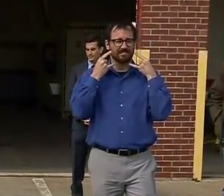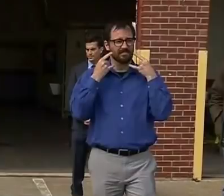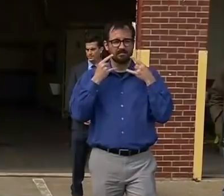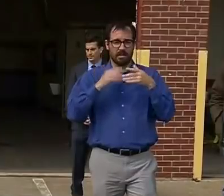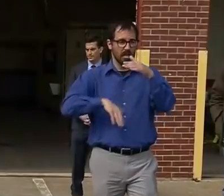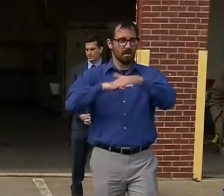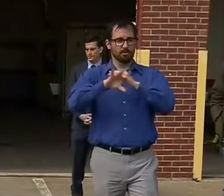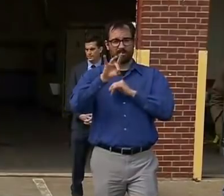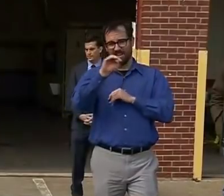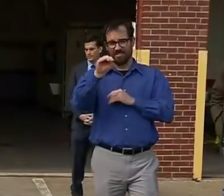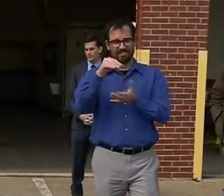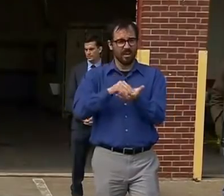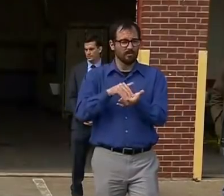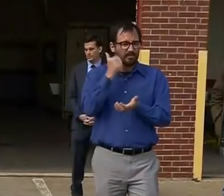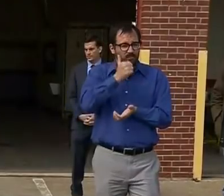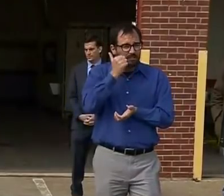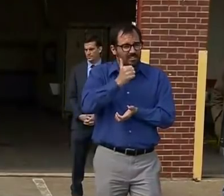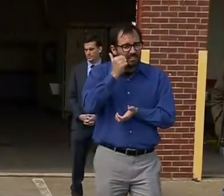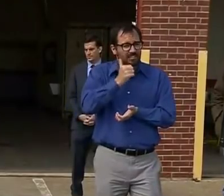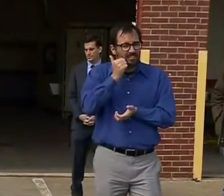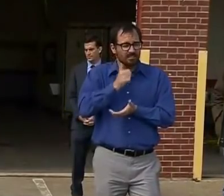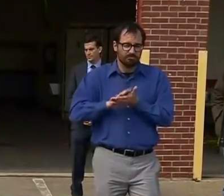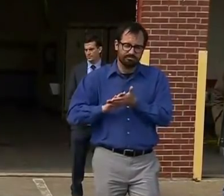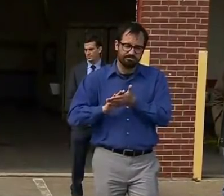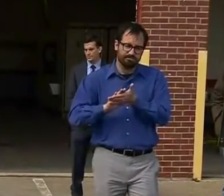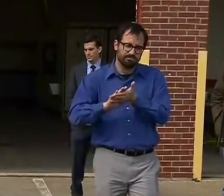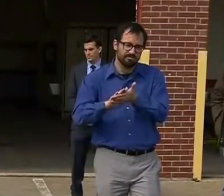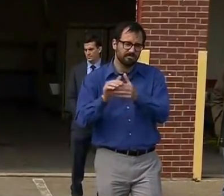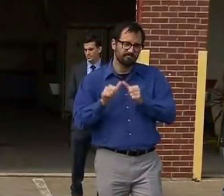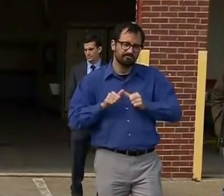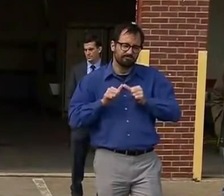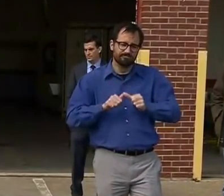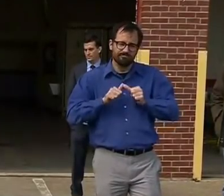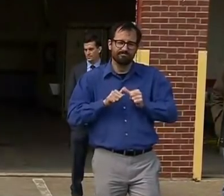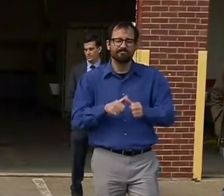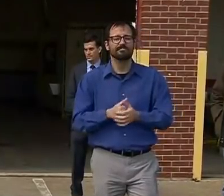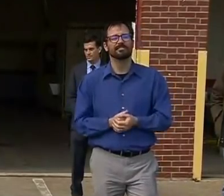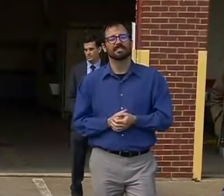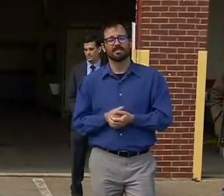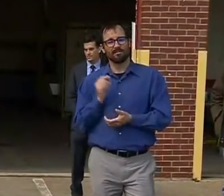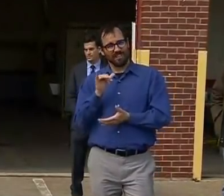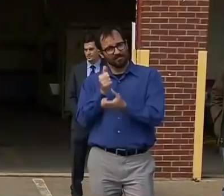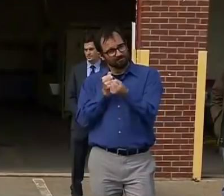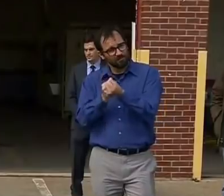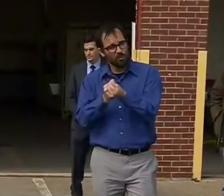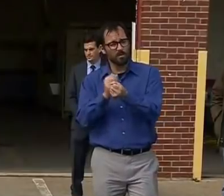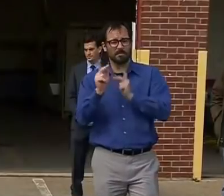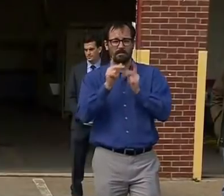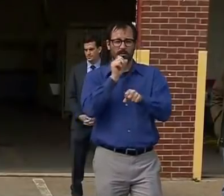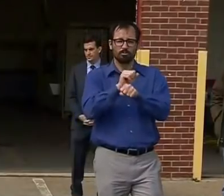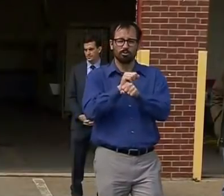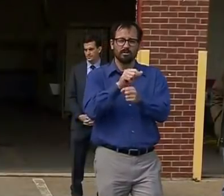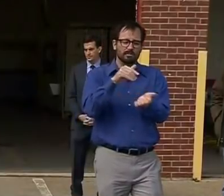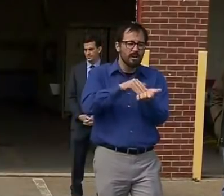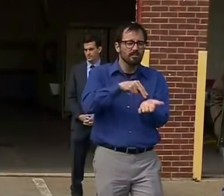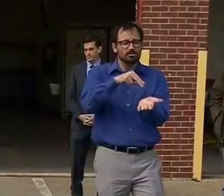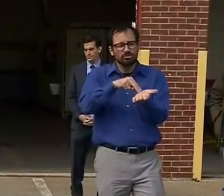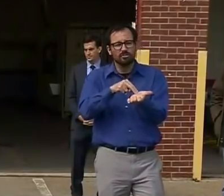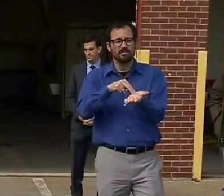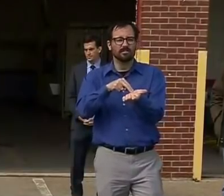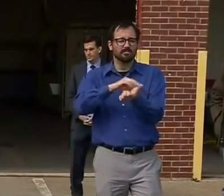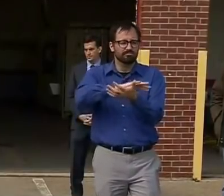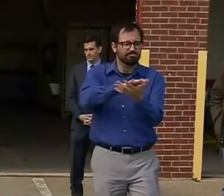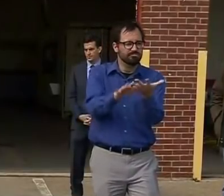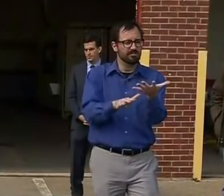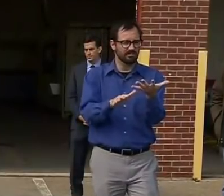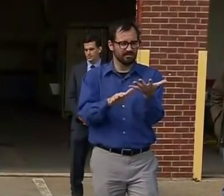to protect them because they need to care for us as we become ill. But this is also a very good example of how government, local,